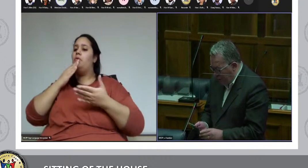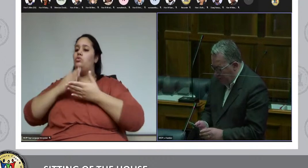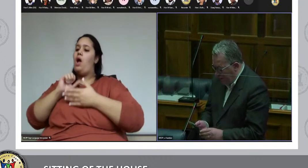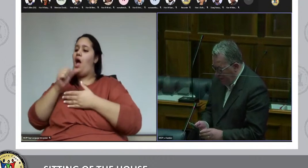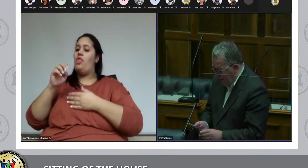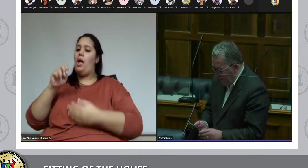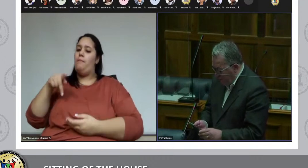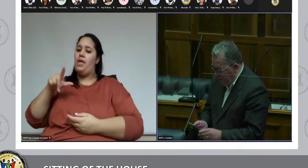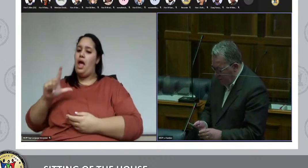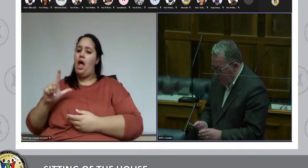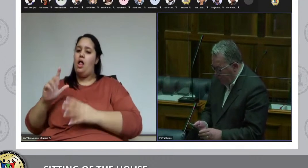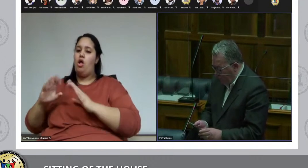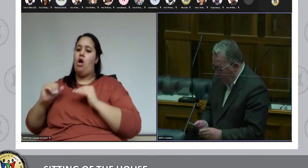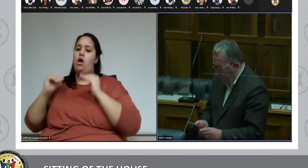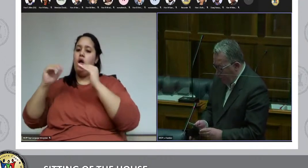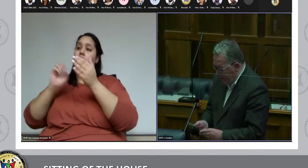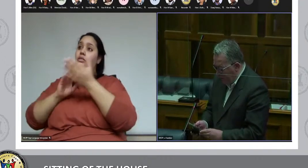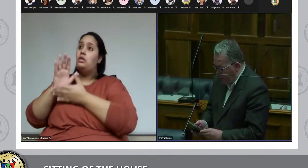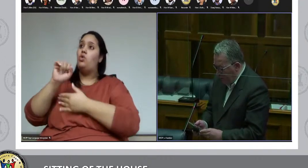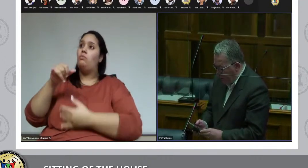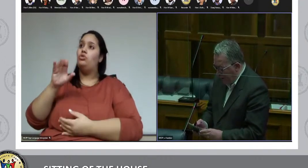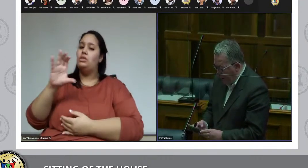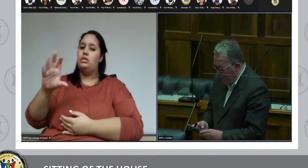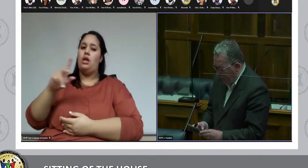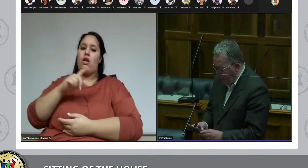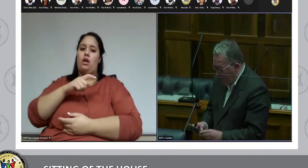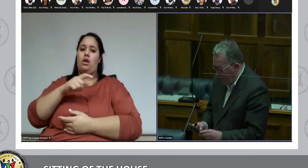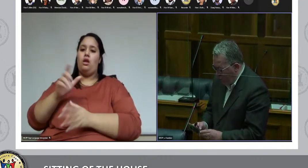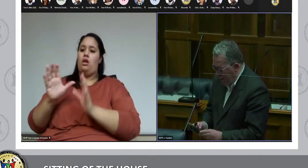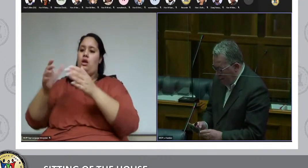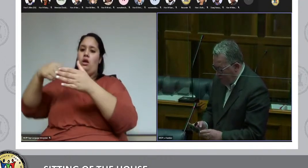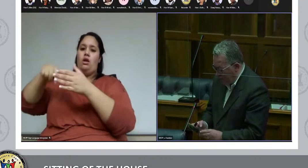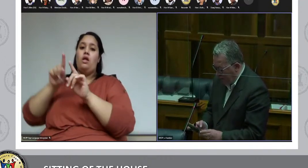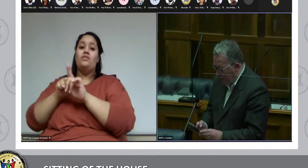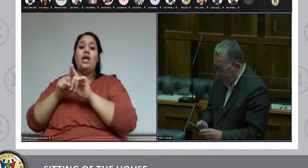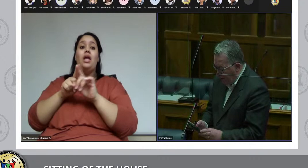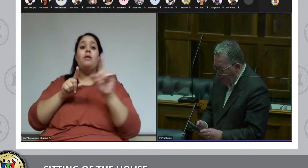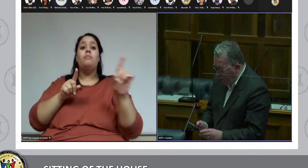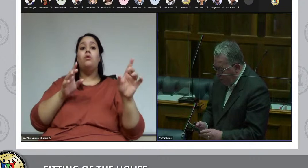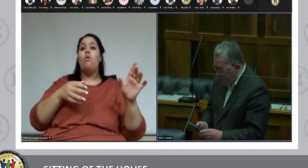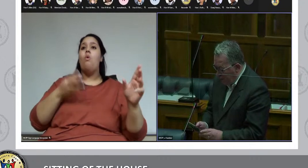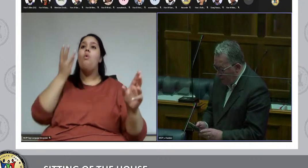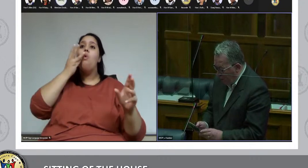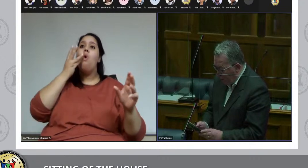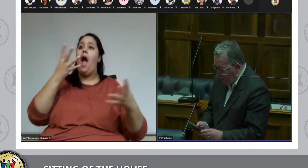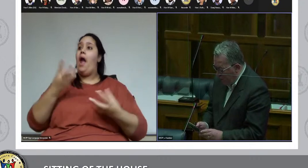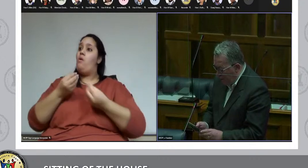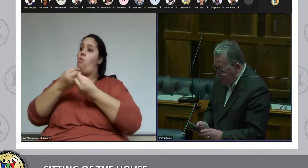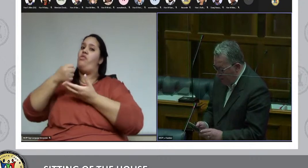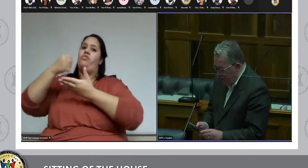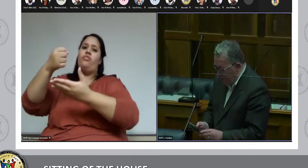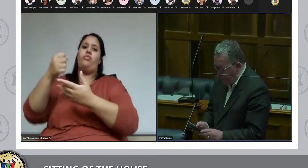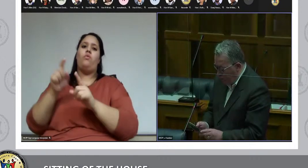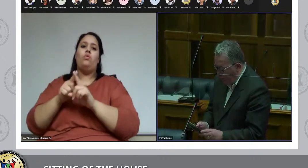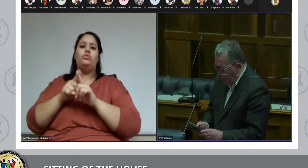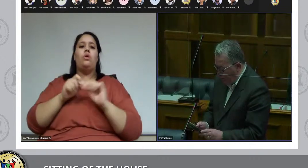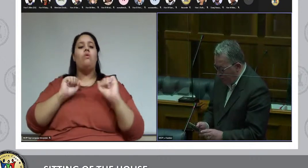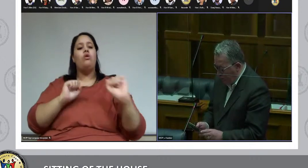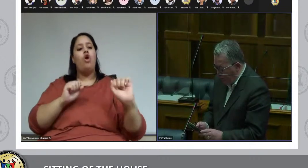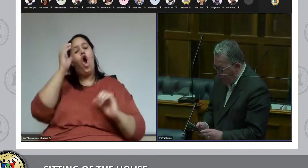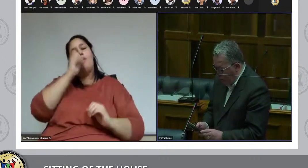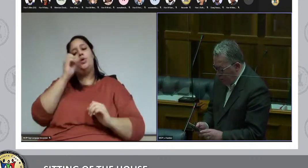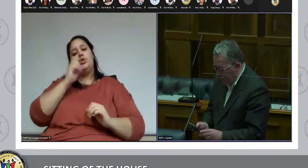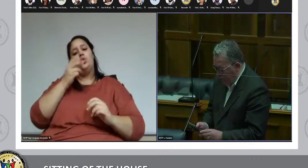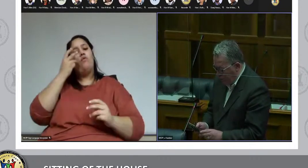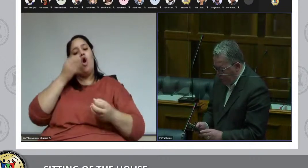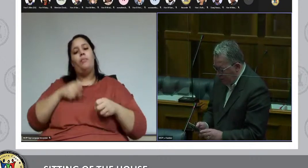of MJC president, while on the same trip taking bottles of wine as well. All this in an opportunistic attempt to win the